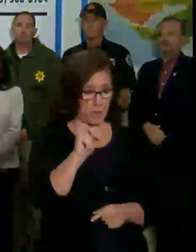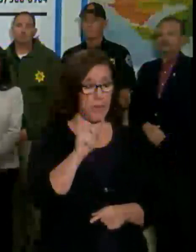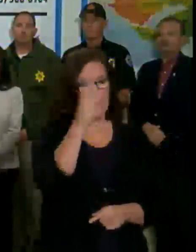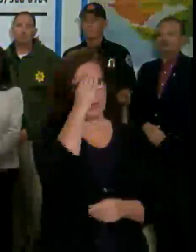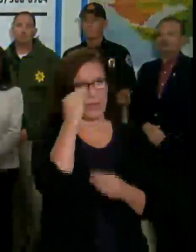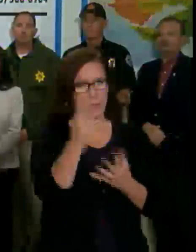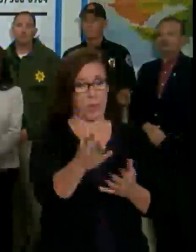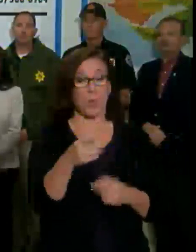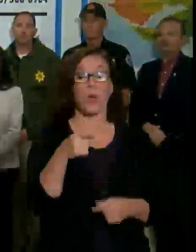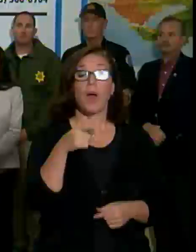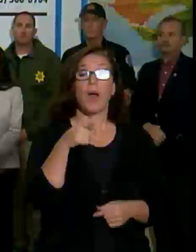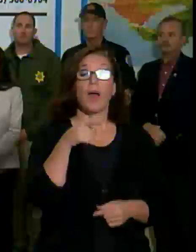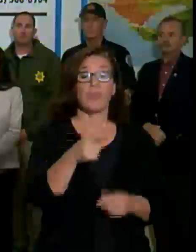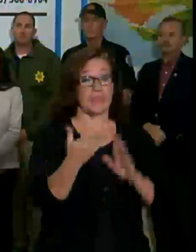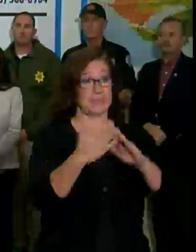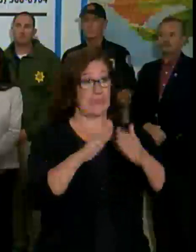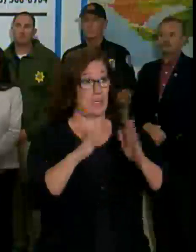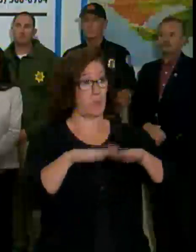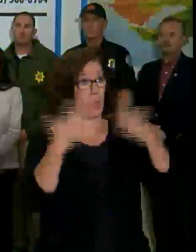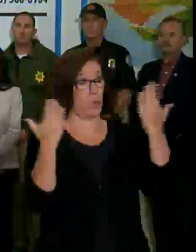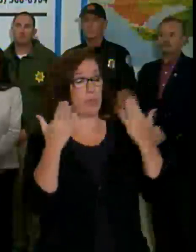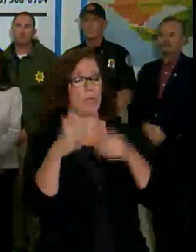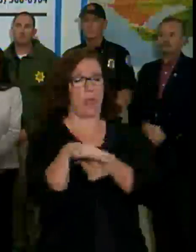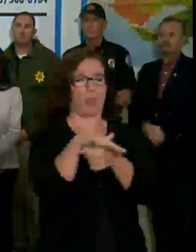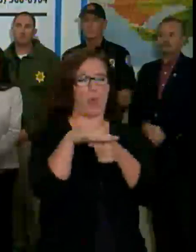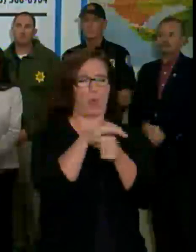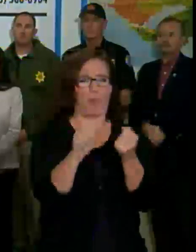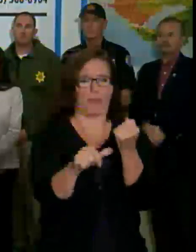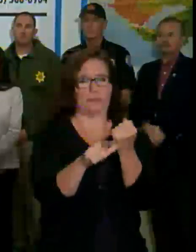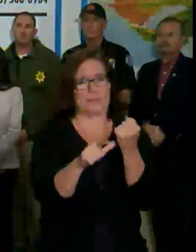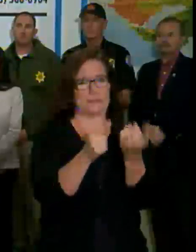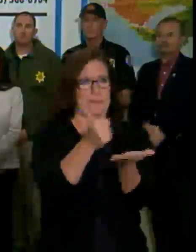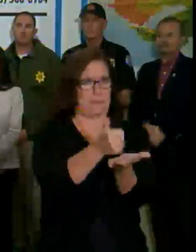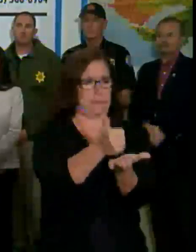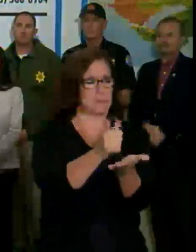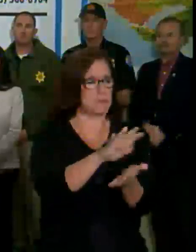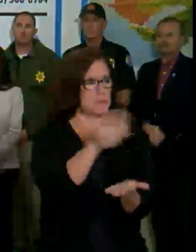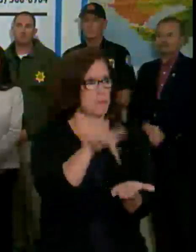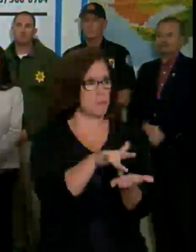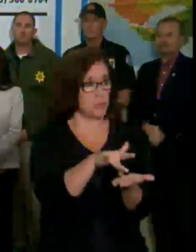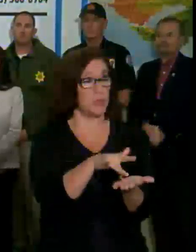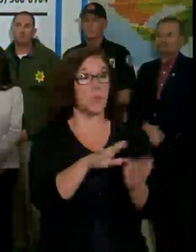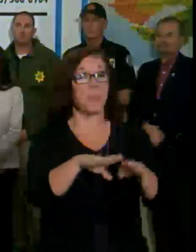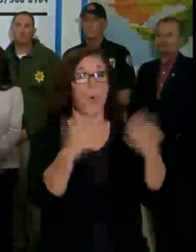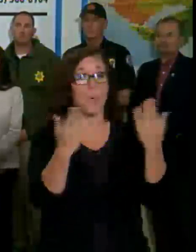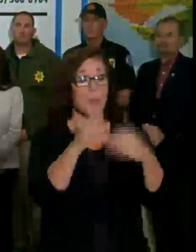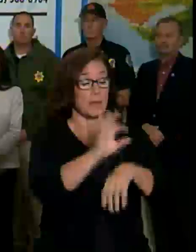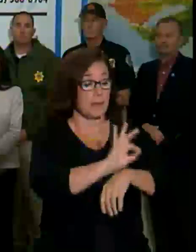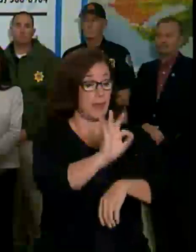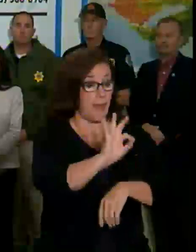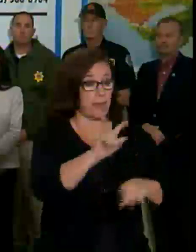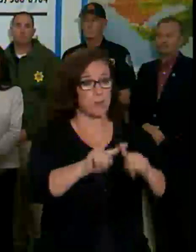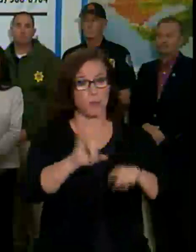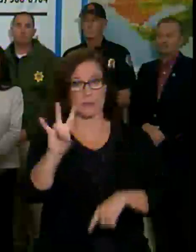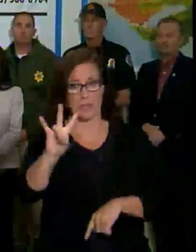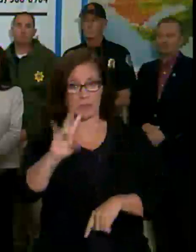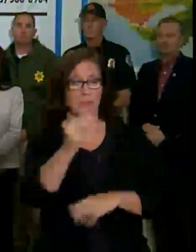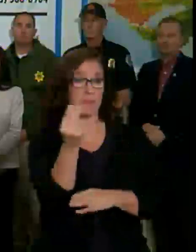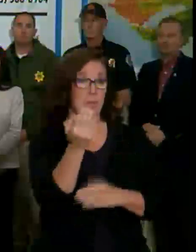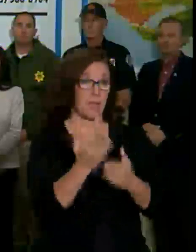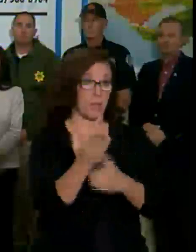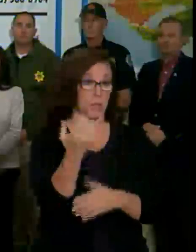center starting tomorrow. The hours are going to be 9 a.m. to 7 p.m. Monday through